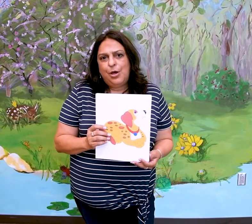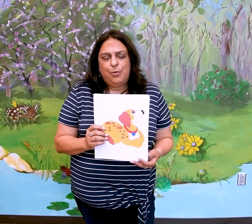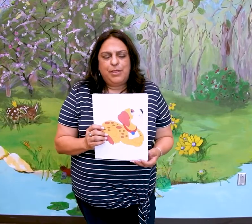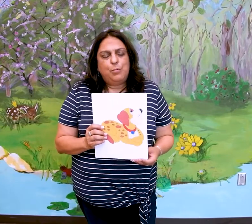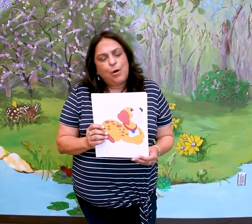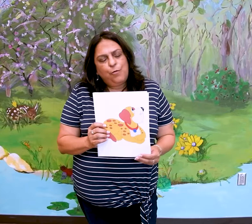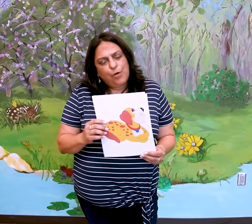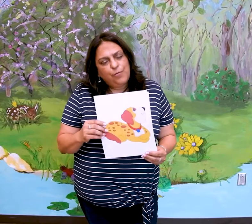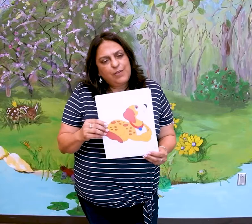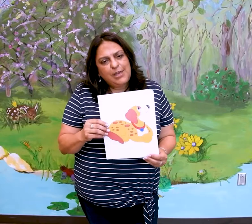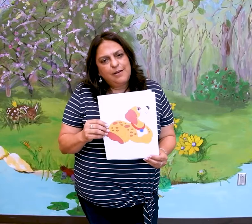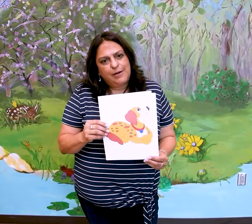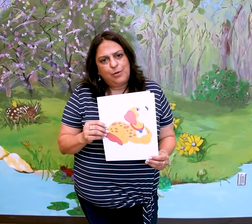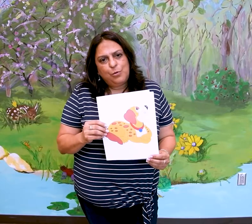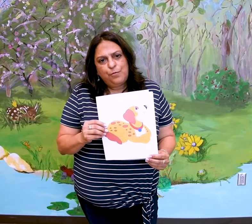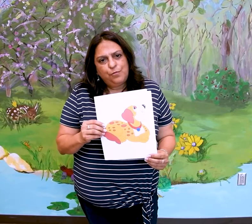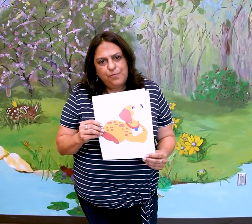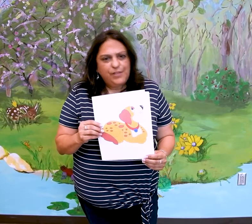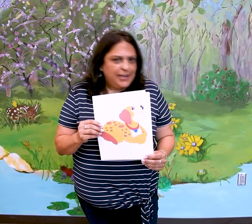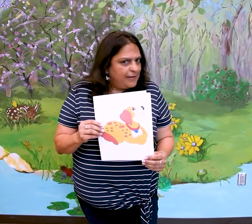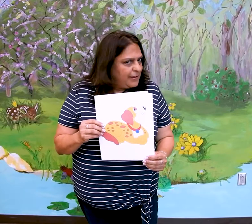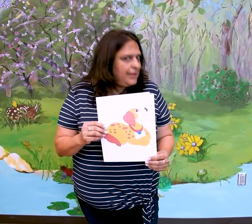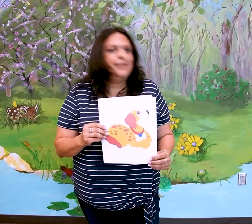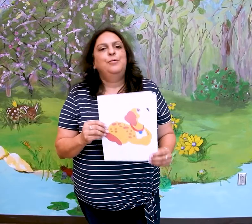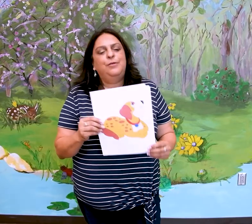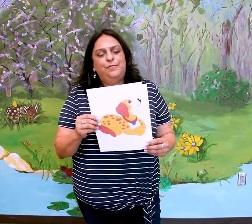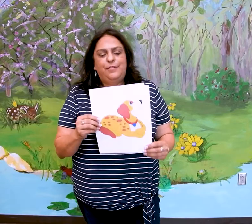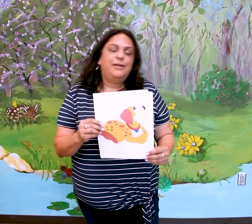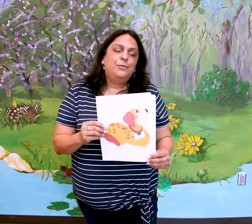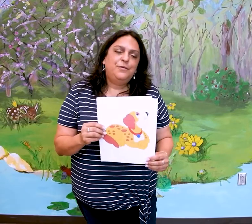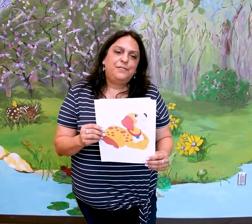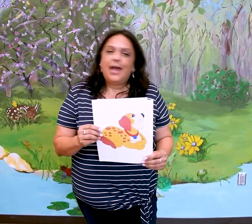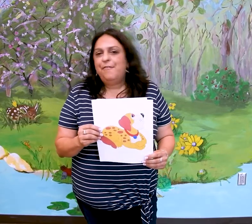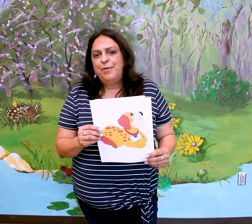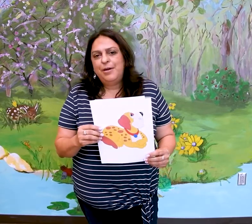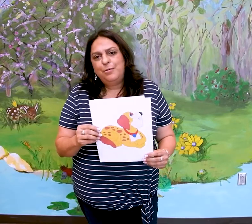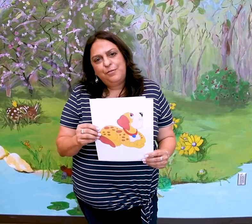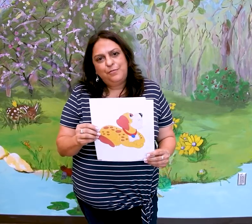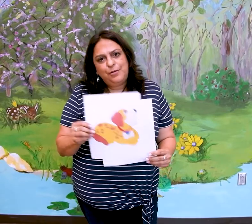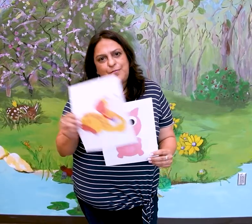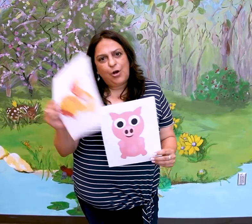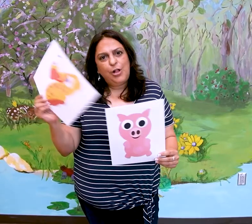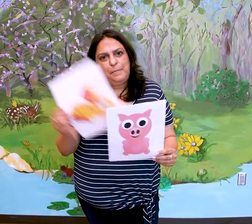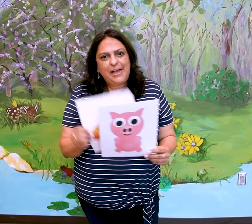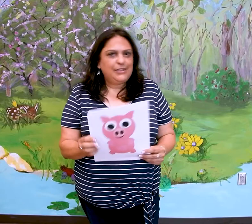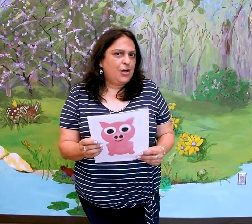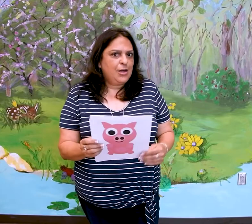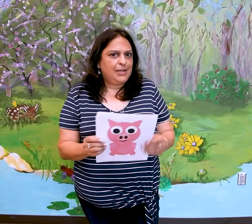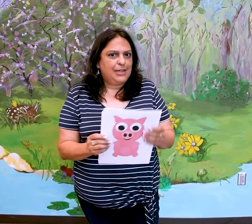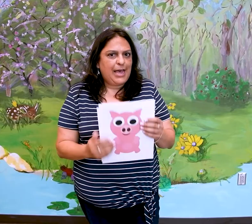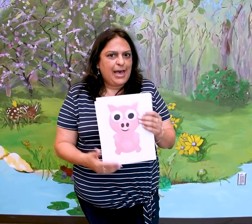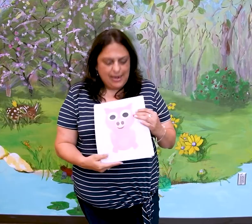With a woof woof here and a woof woof there, here woofs, there woofs, everywhere a woof woof. Old MacDonald had a